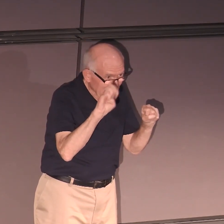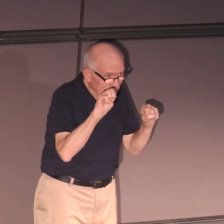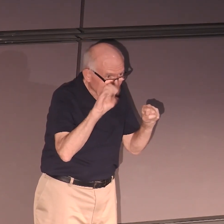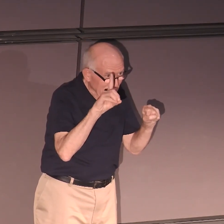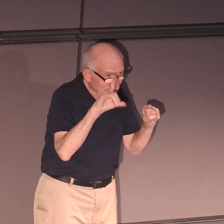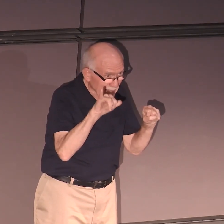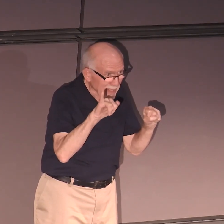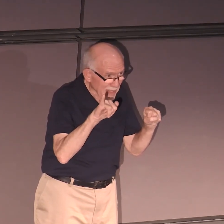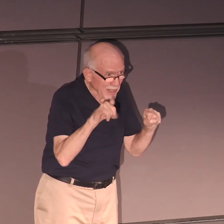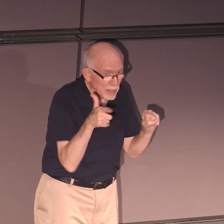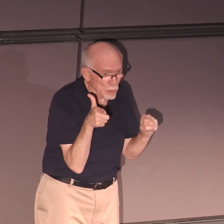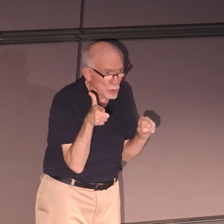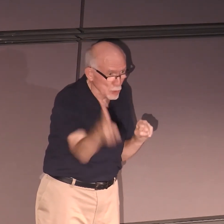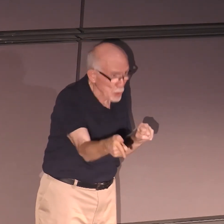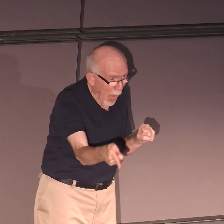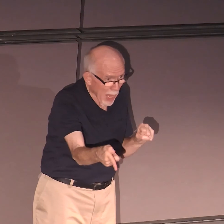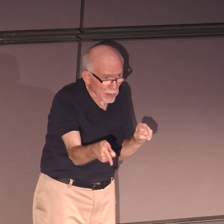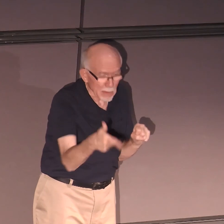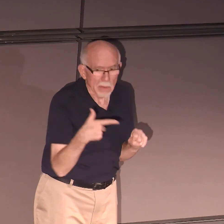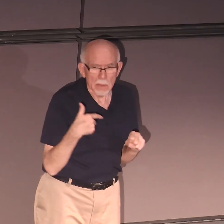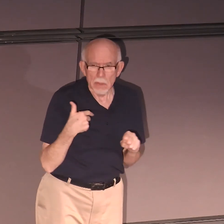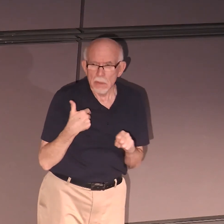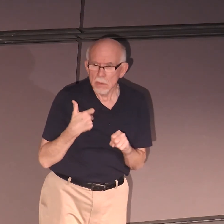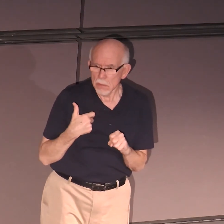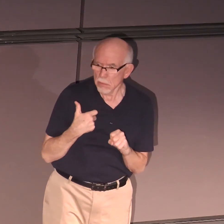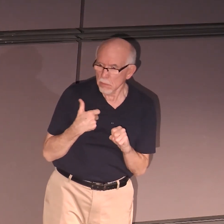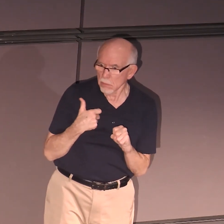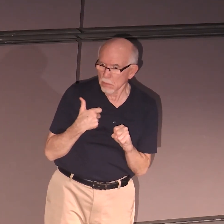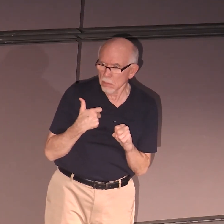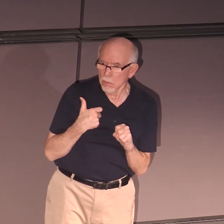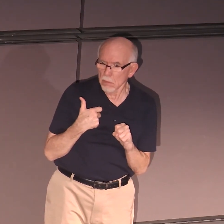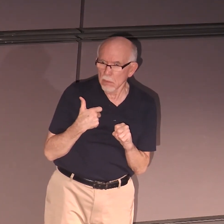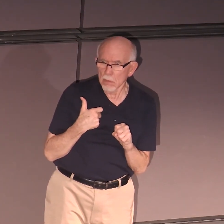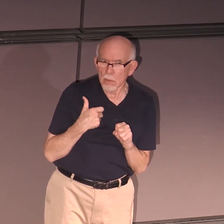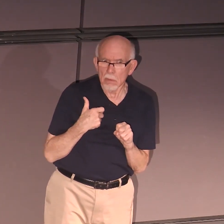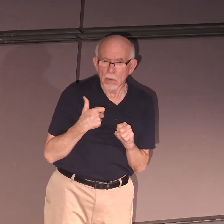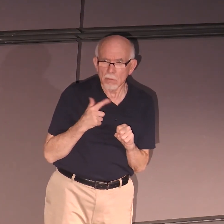answer was, President Kennedy, and then they used the sign, shot.